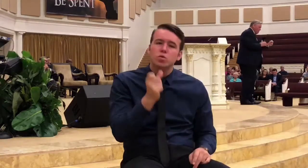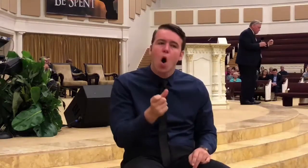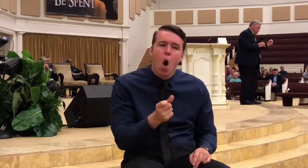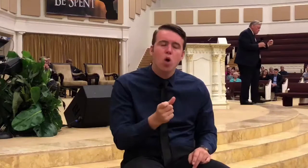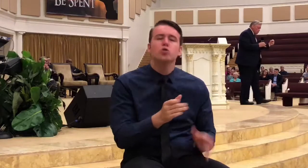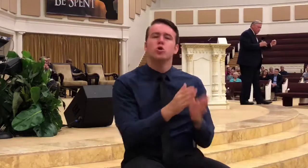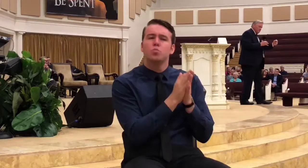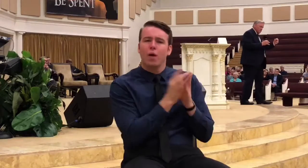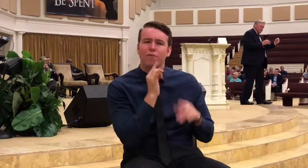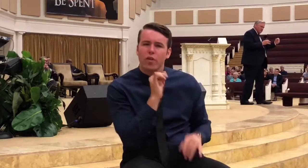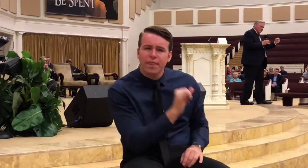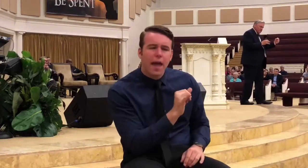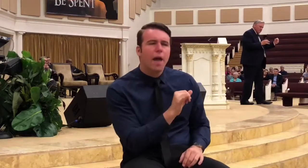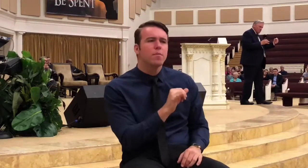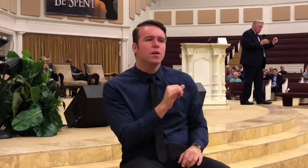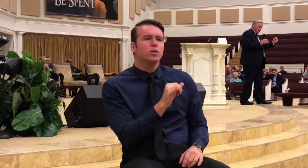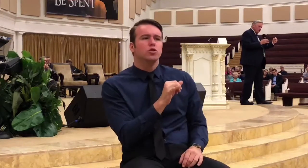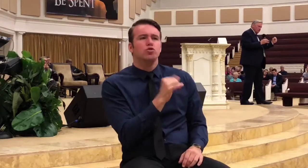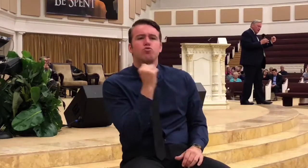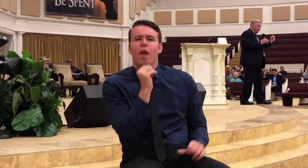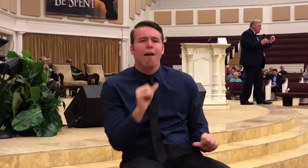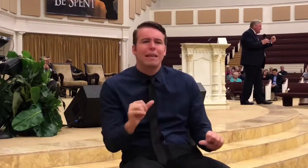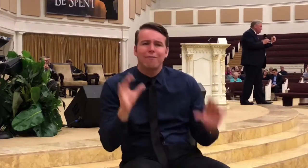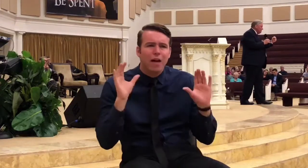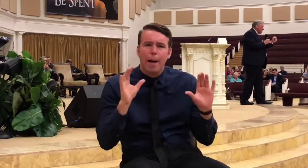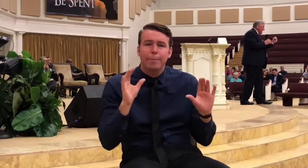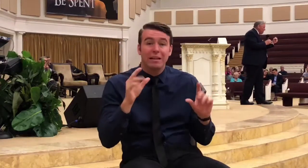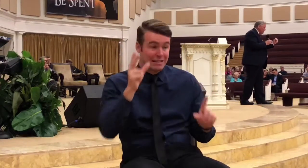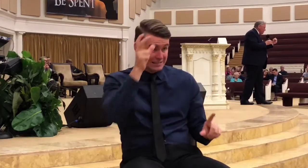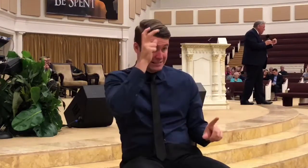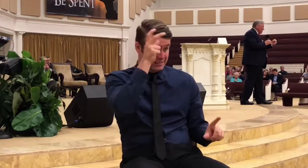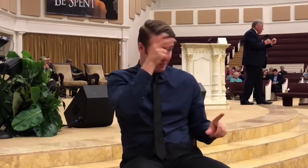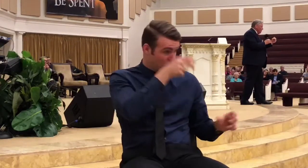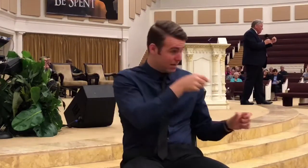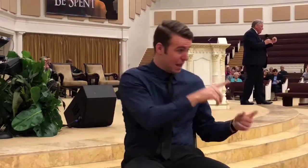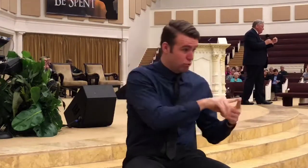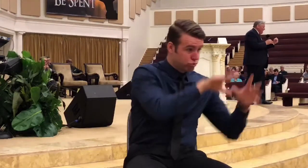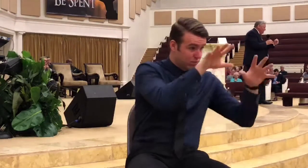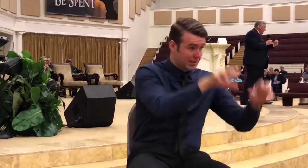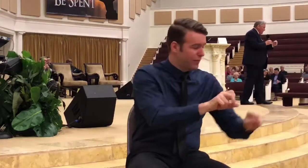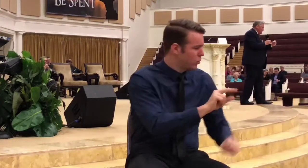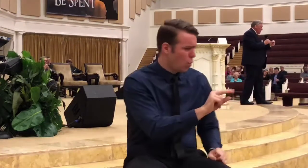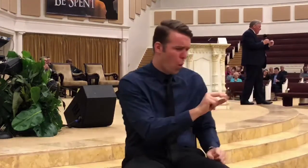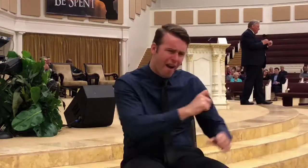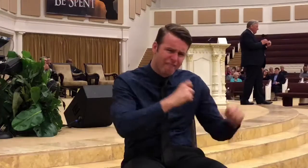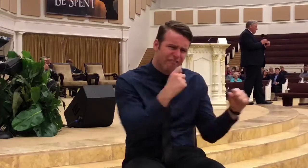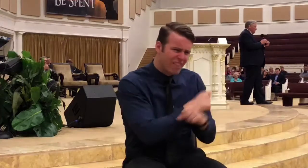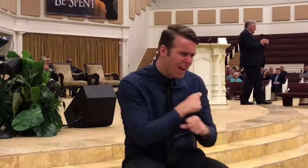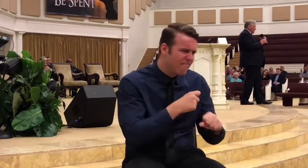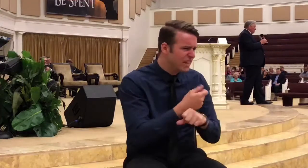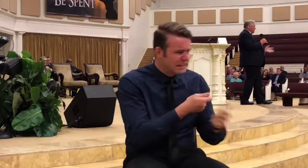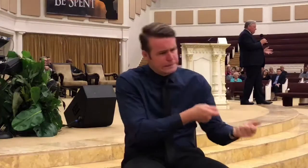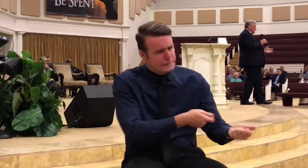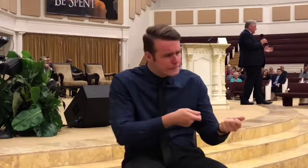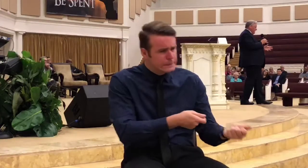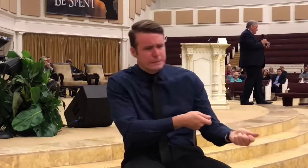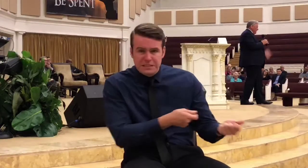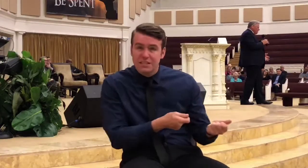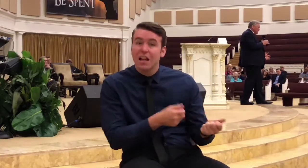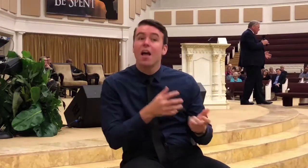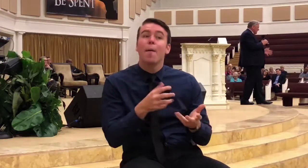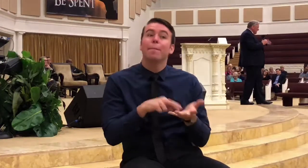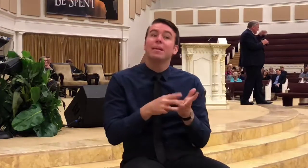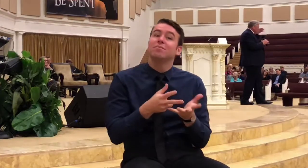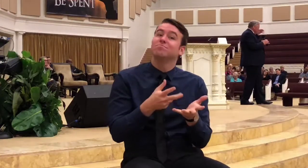You're praying for them, you're working with them, you're not giving up, you're not going to let the devil have them. You're going to fight for them. And it takes wisdom, and it